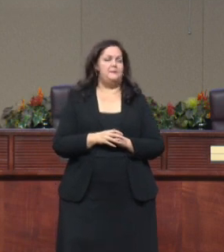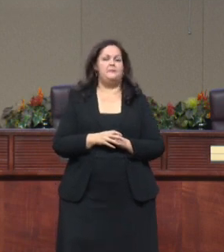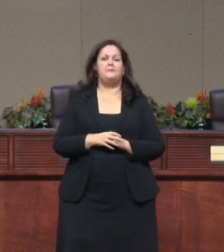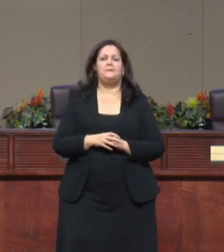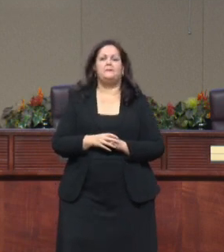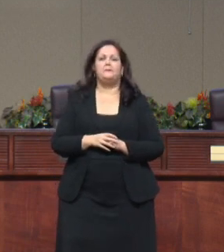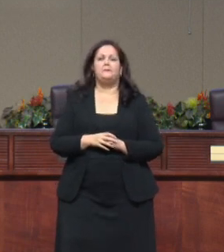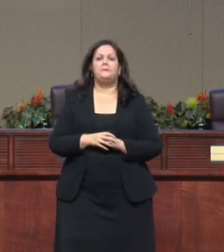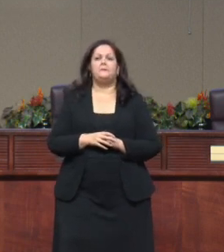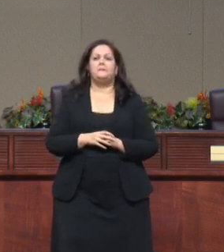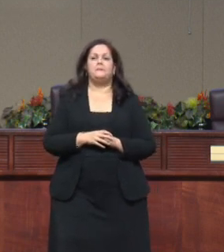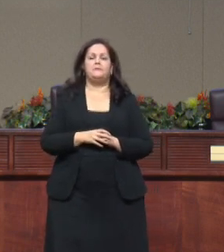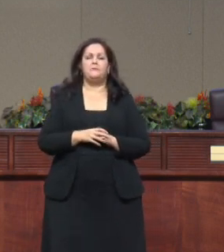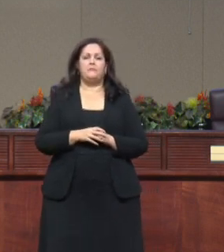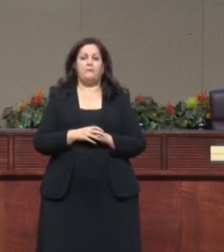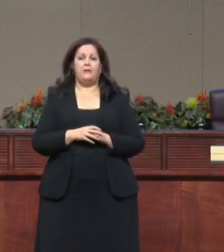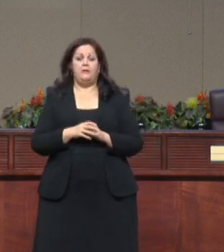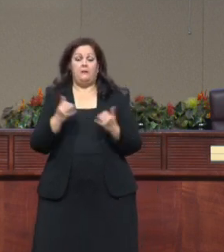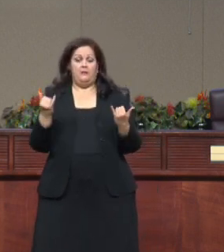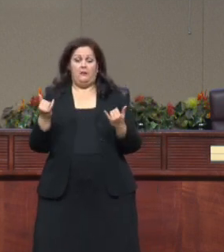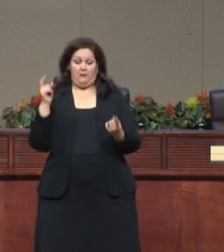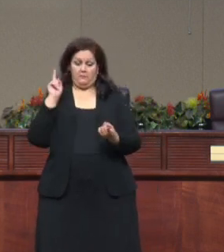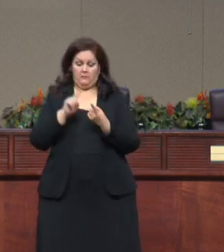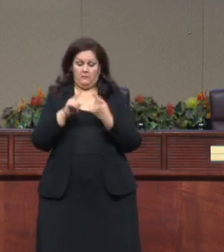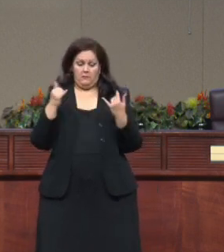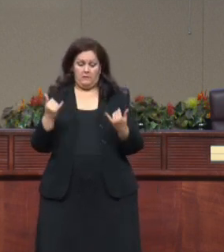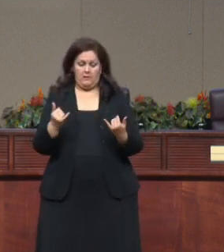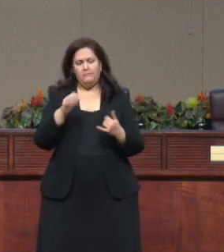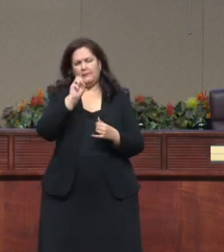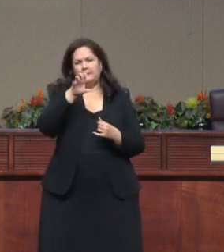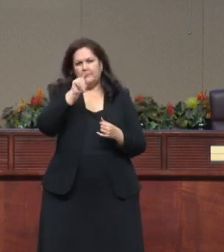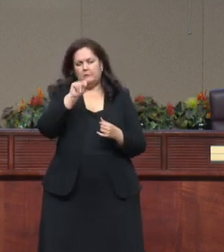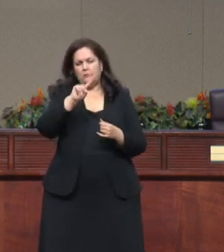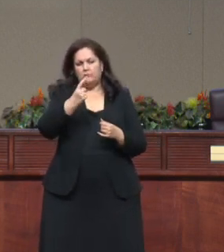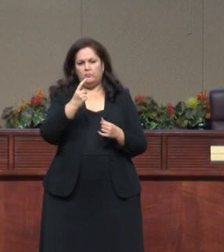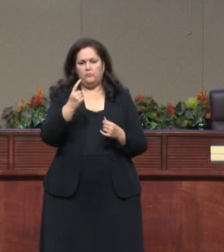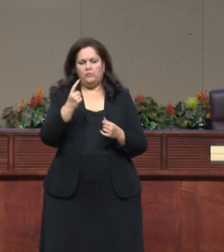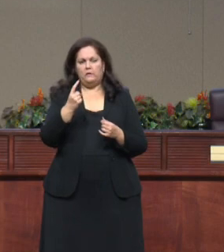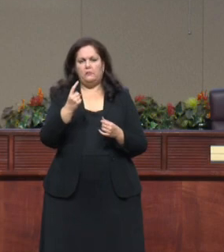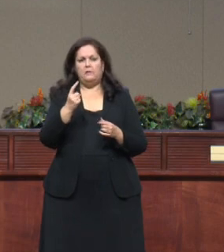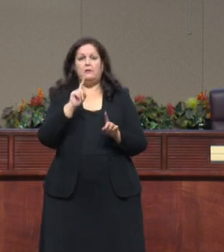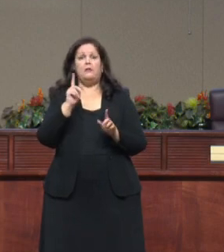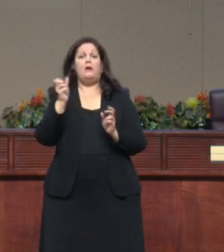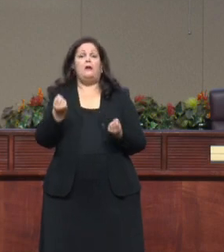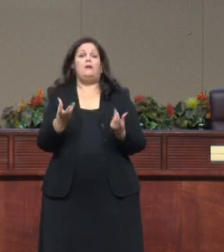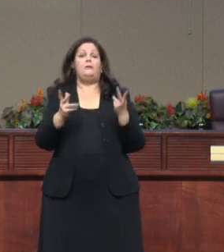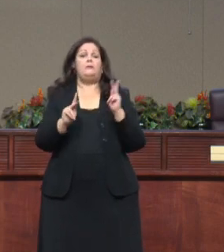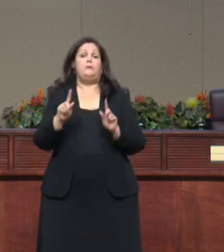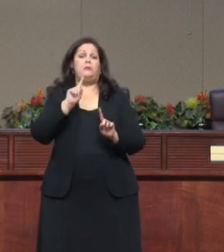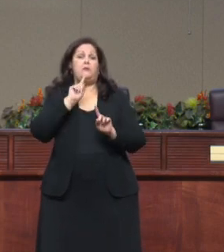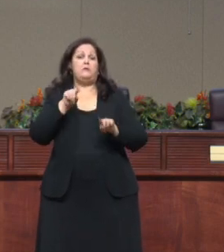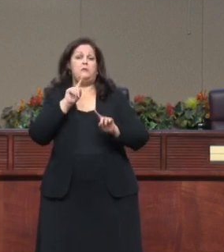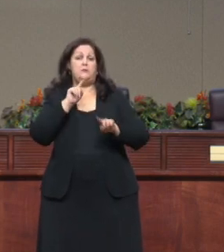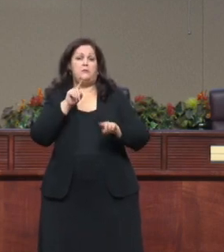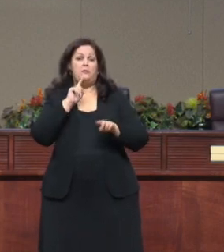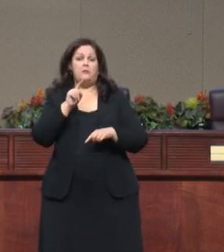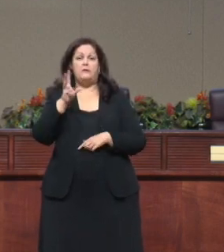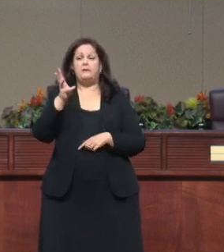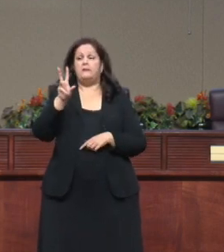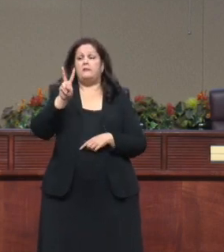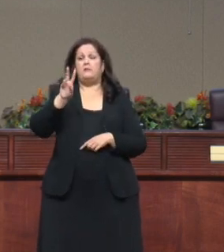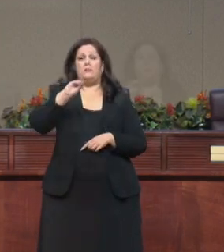has seen to date, at least as of September the 1st, a self-response rate of